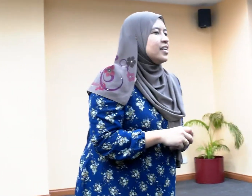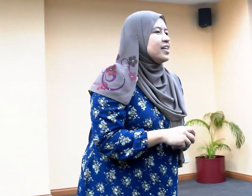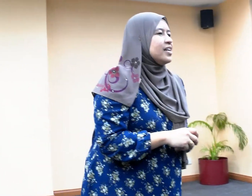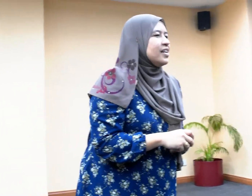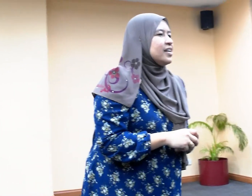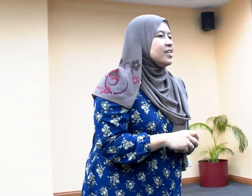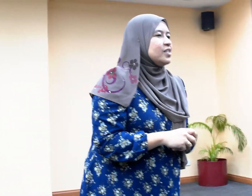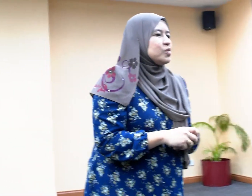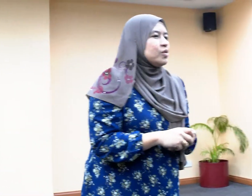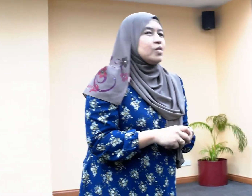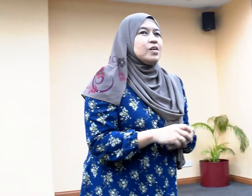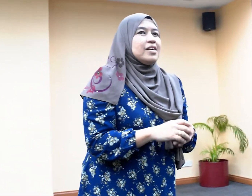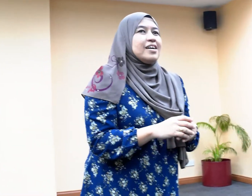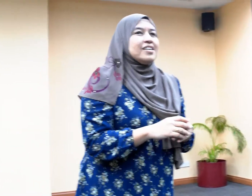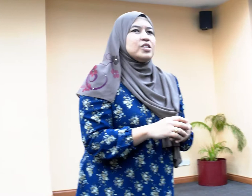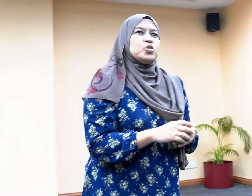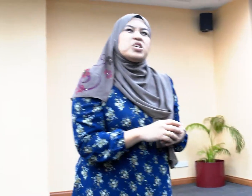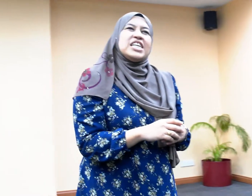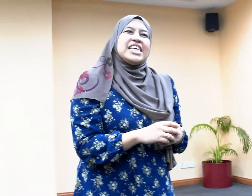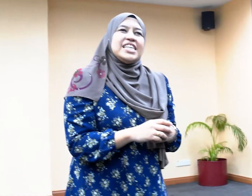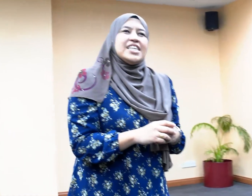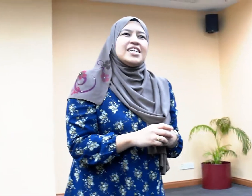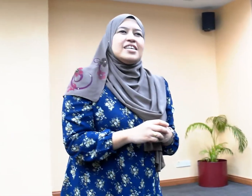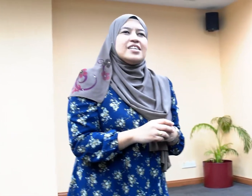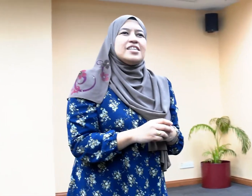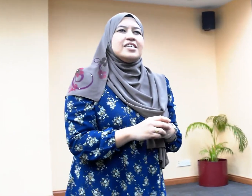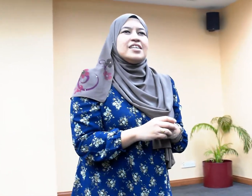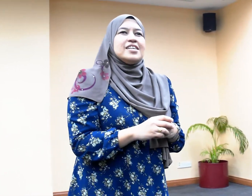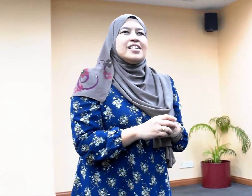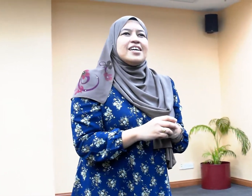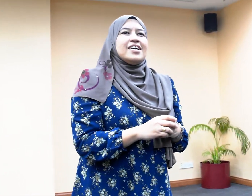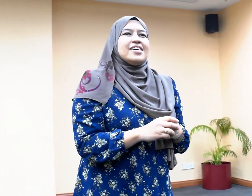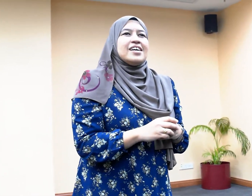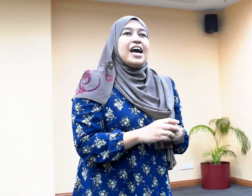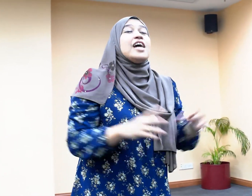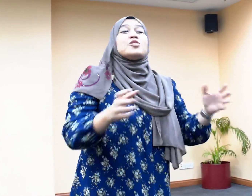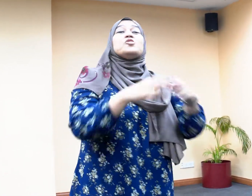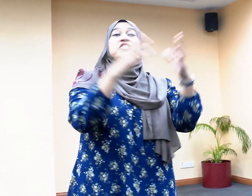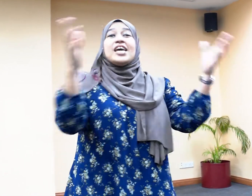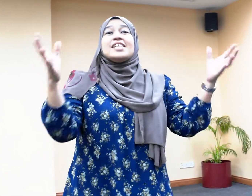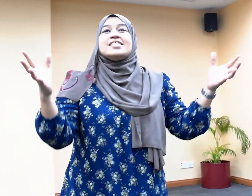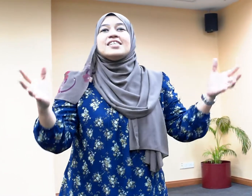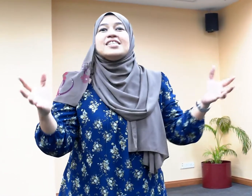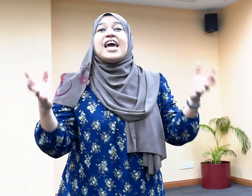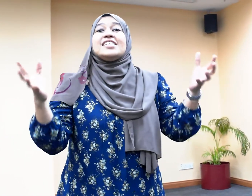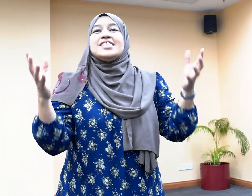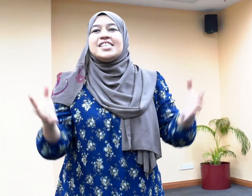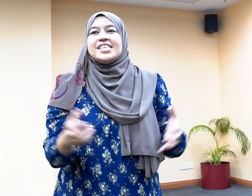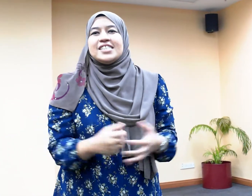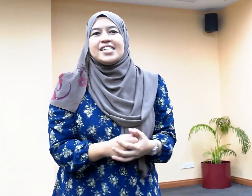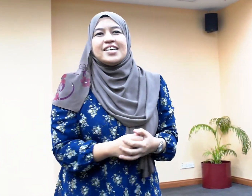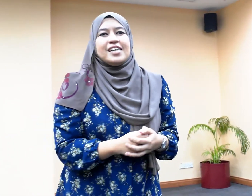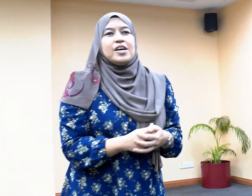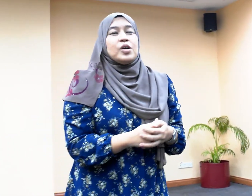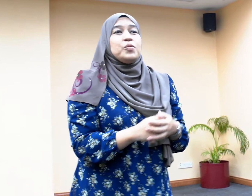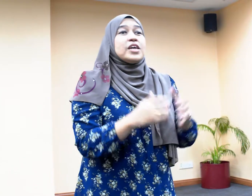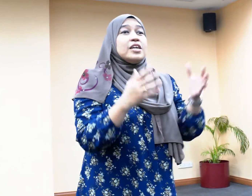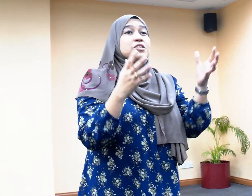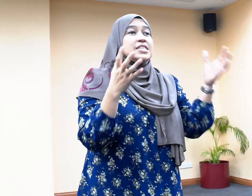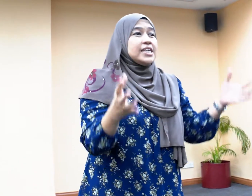To clean To clean To chase the... To chase the entities We cannot see